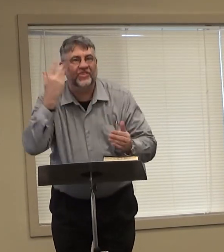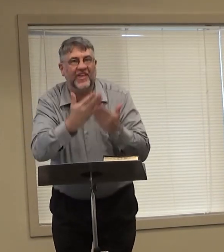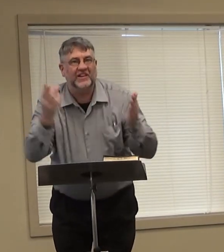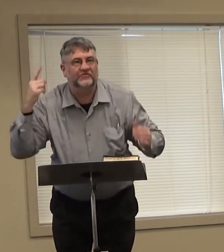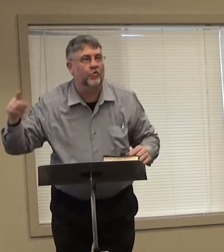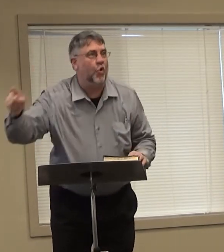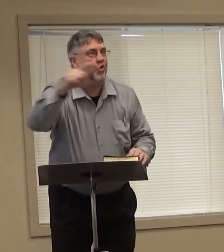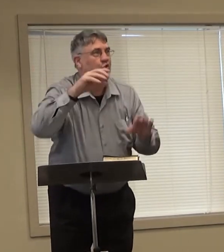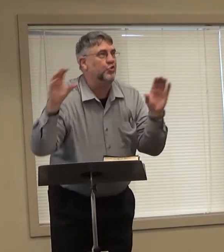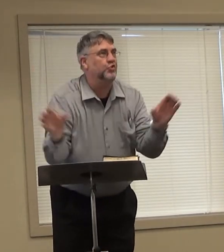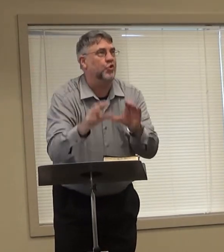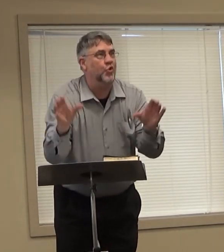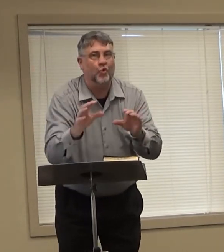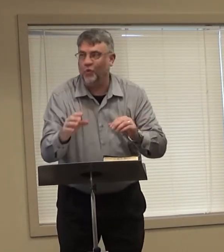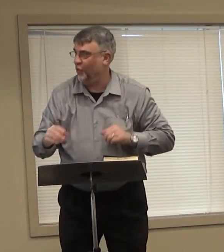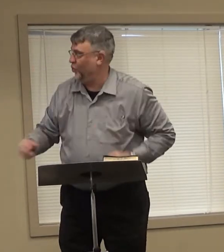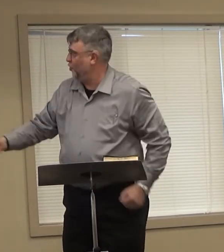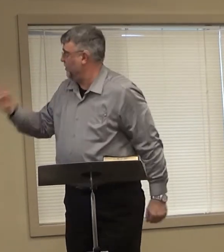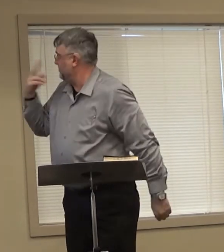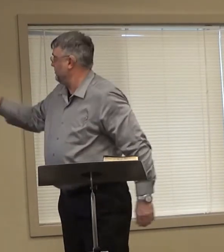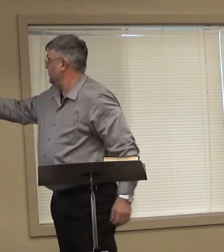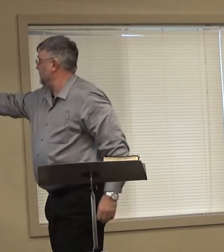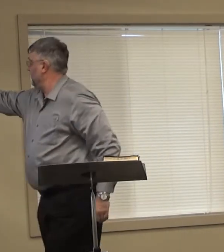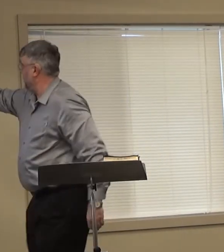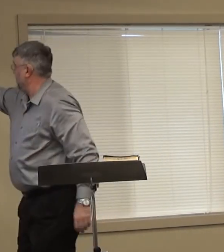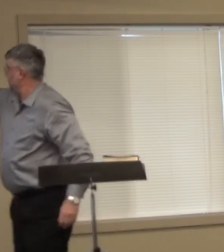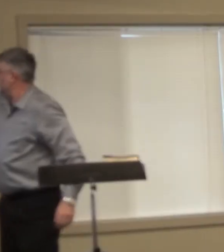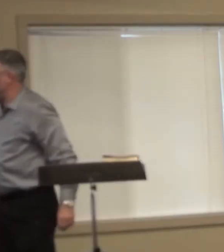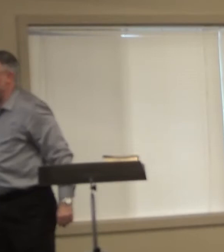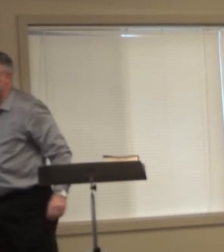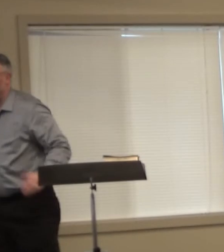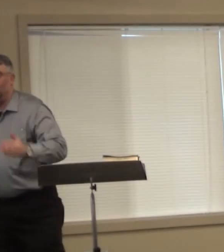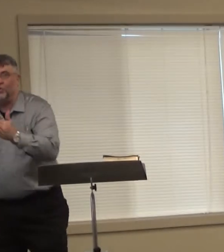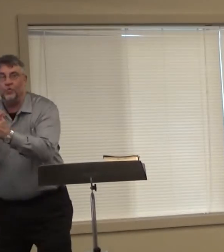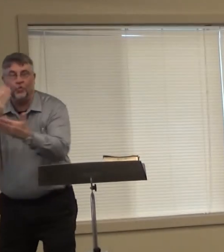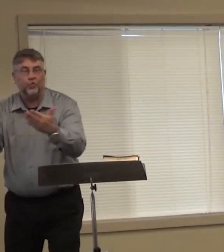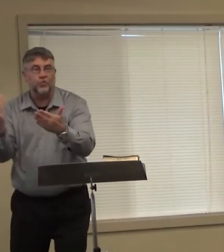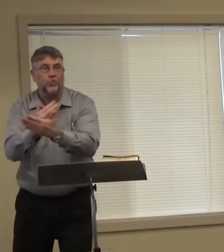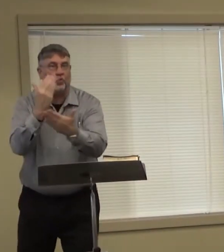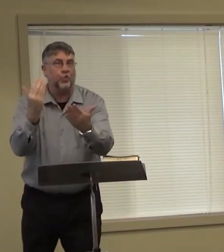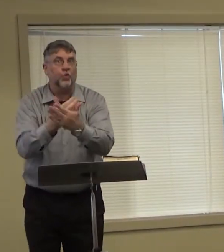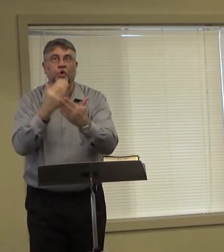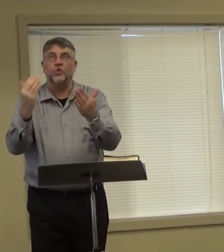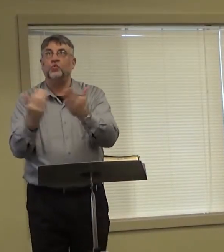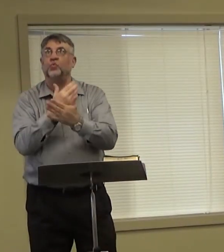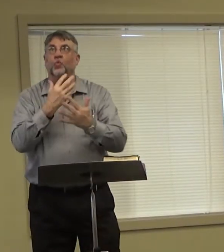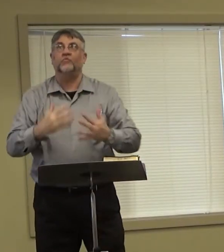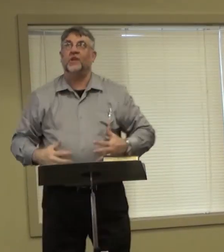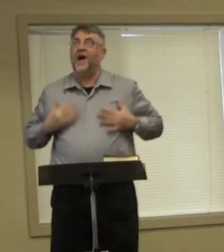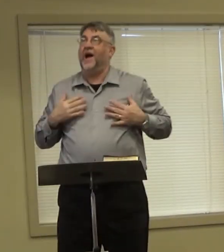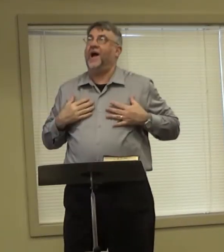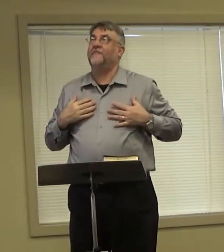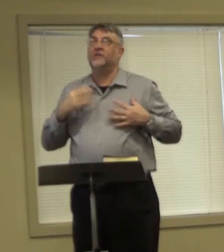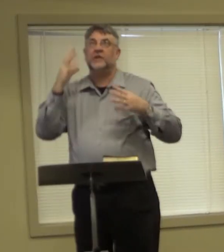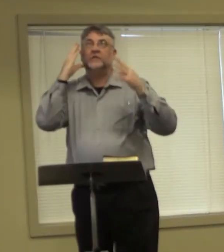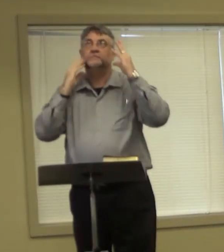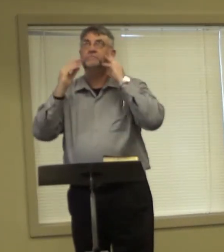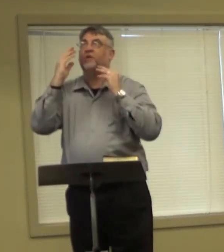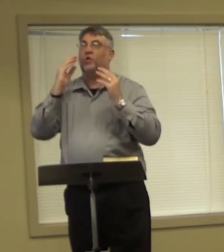For he has new things for us. New things for you to do. New things for you. He makes all things in your